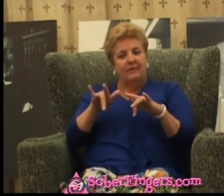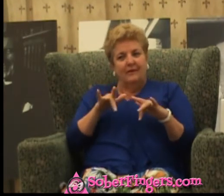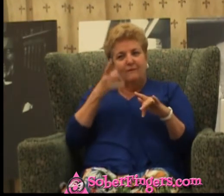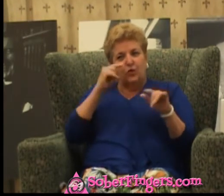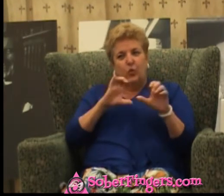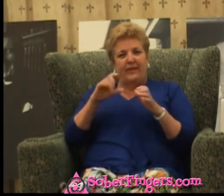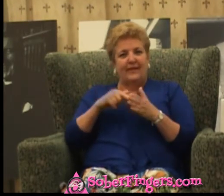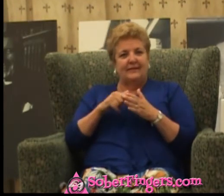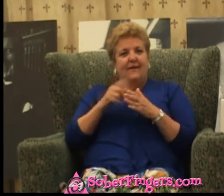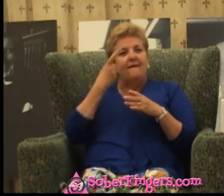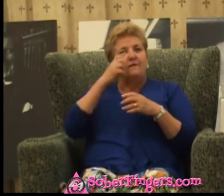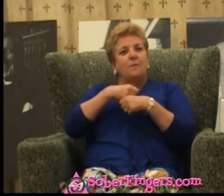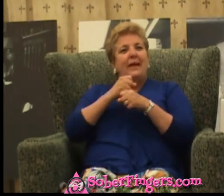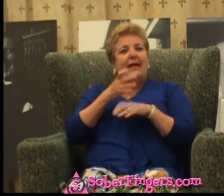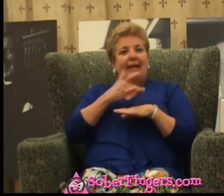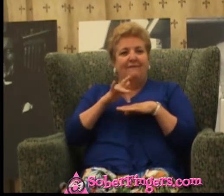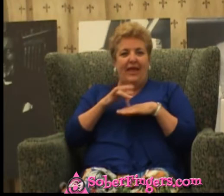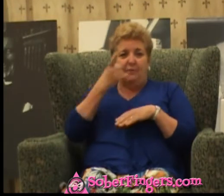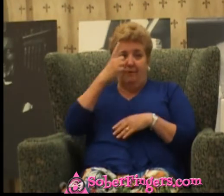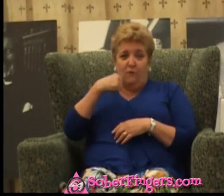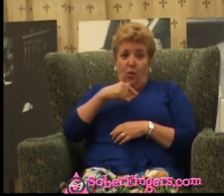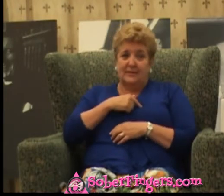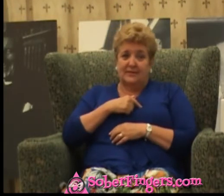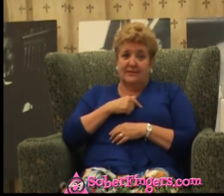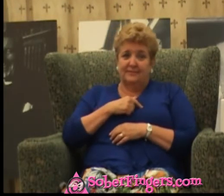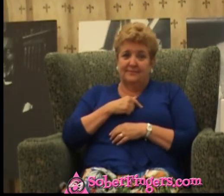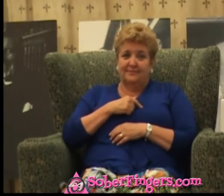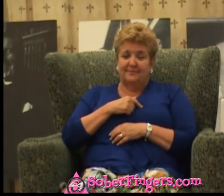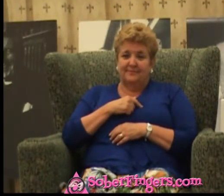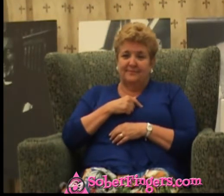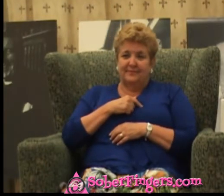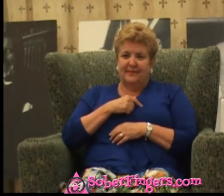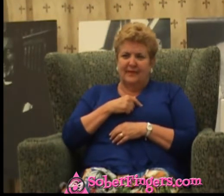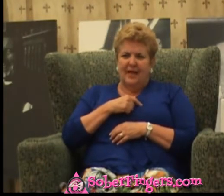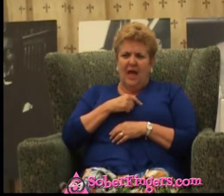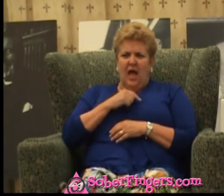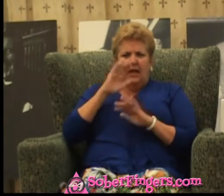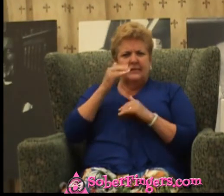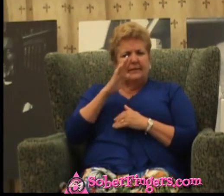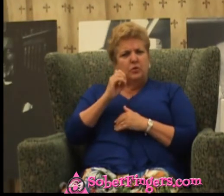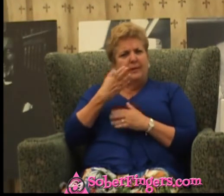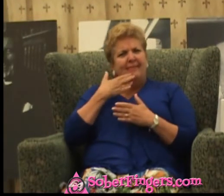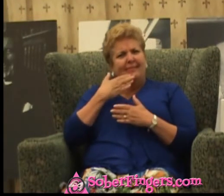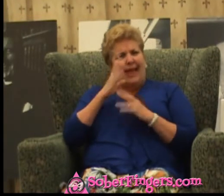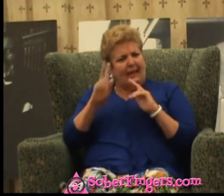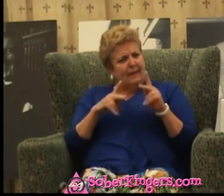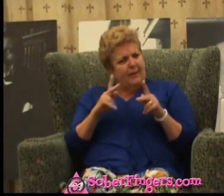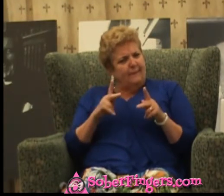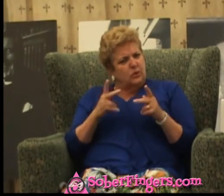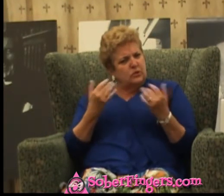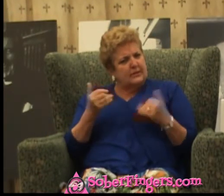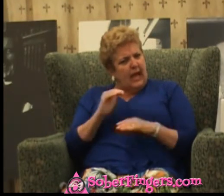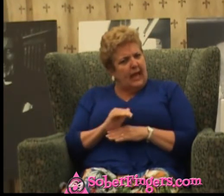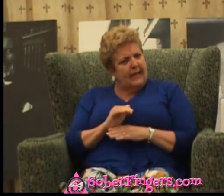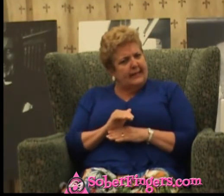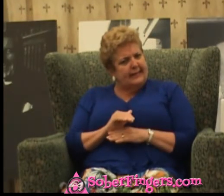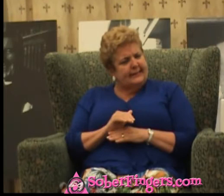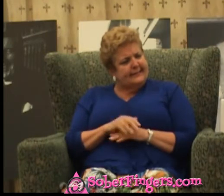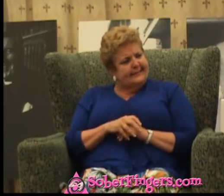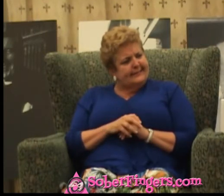it available. I seem to be thanking people here tonight, and I guess this is